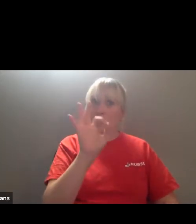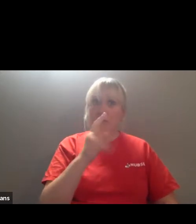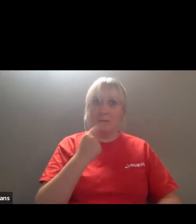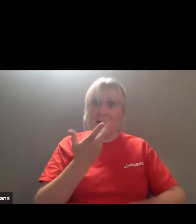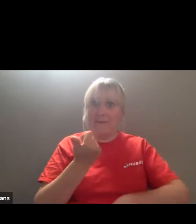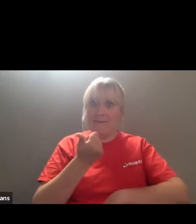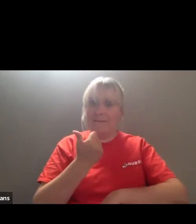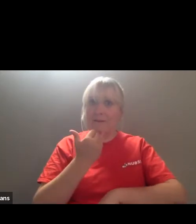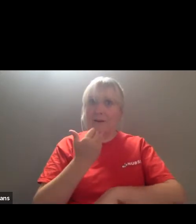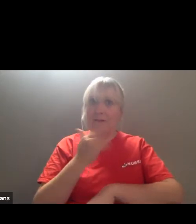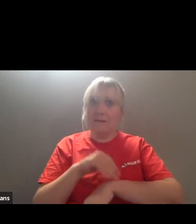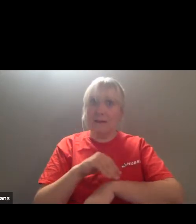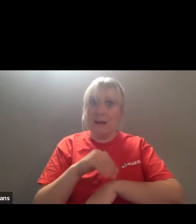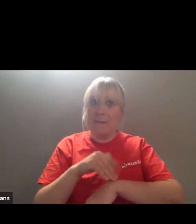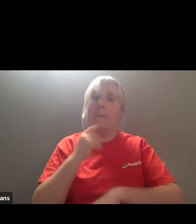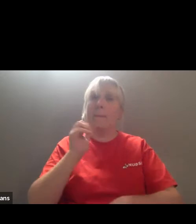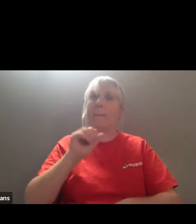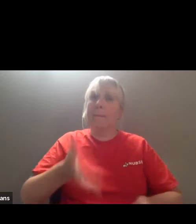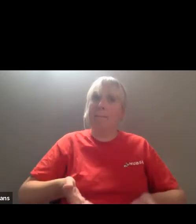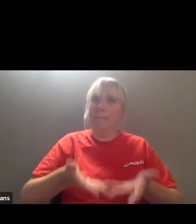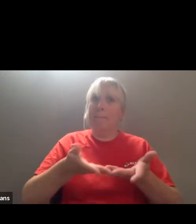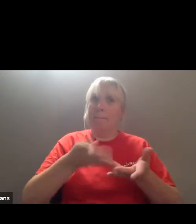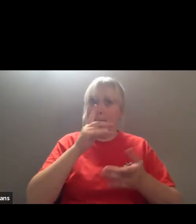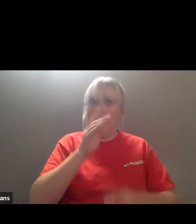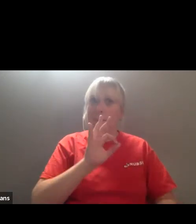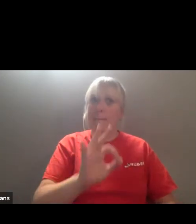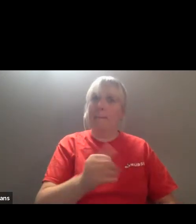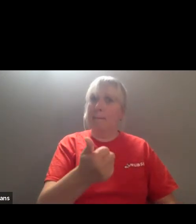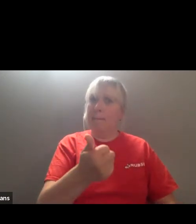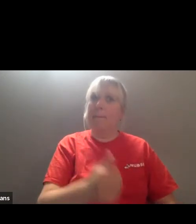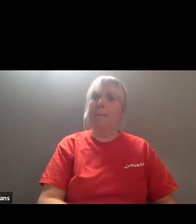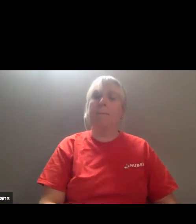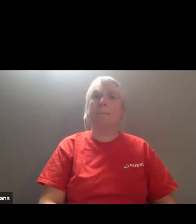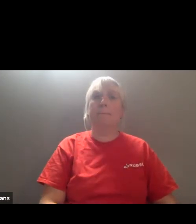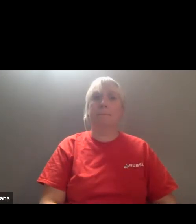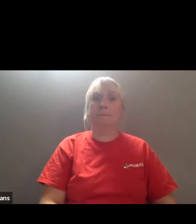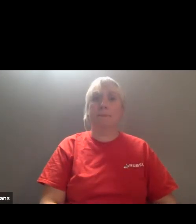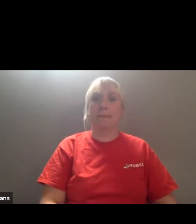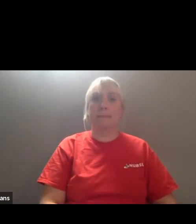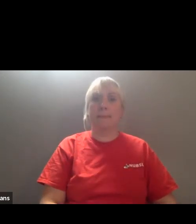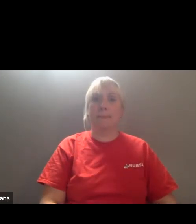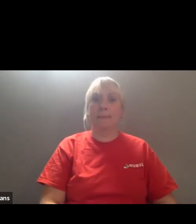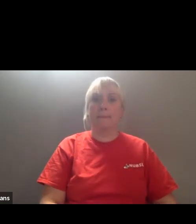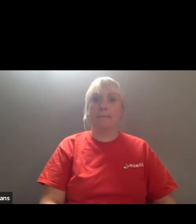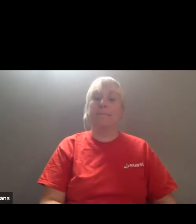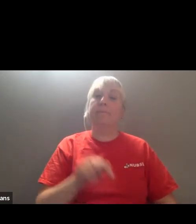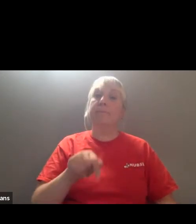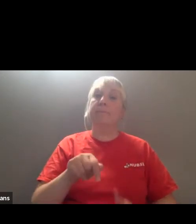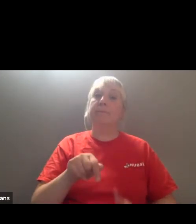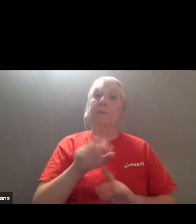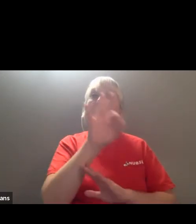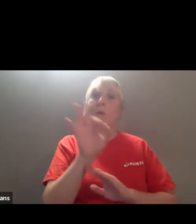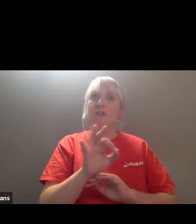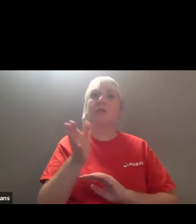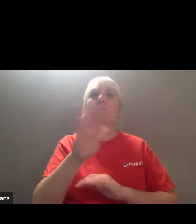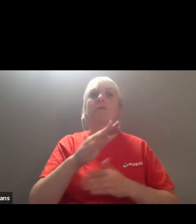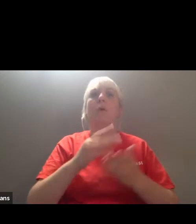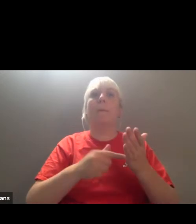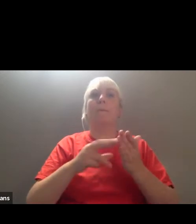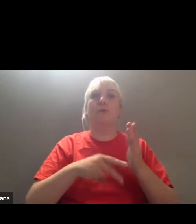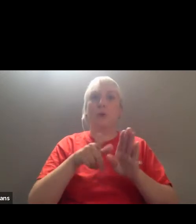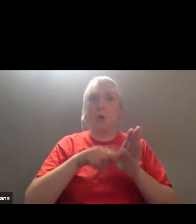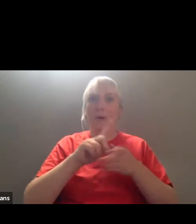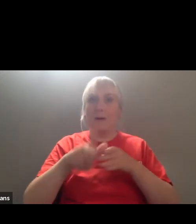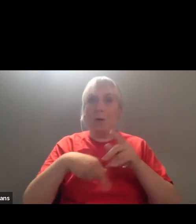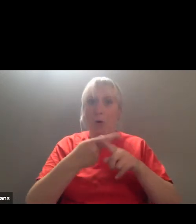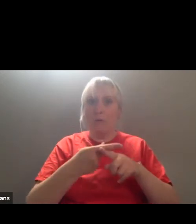ask it, Ellen? Yes, please do. Okay. This is a question from Tony Cox about how do